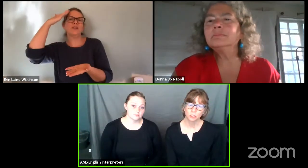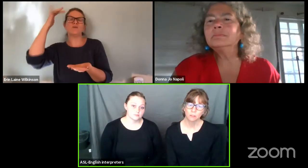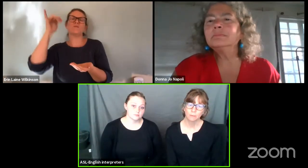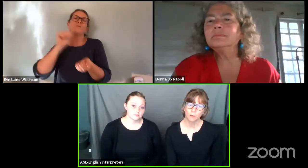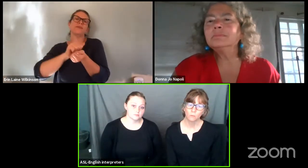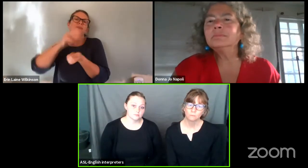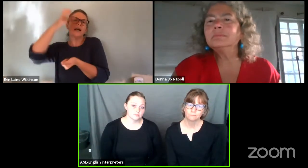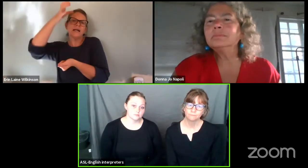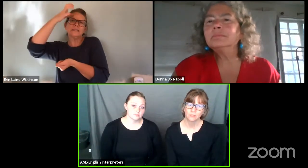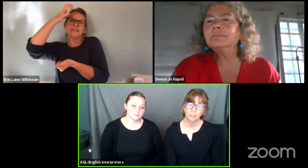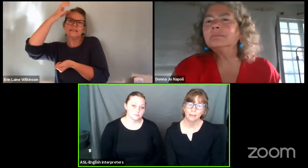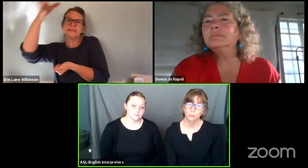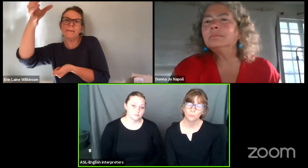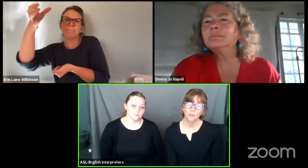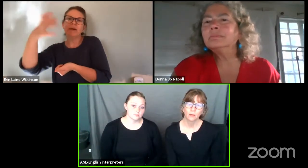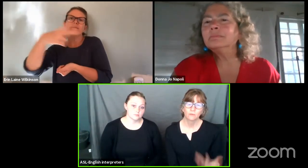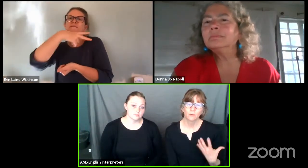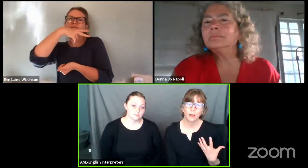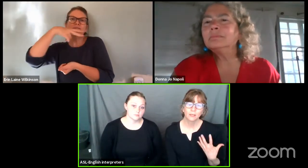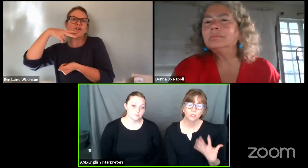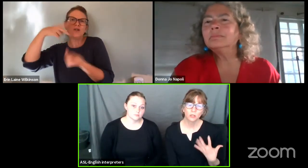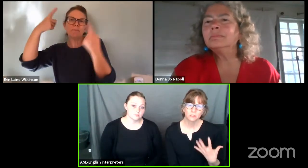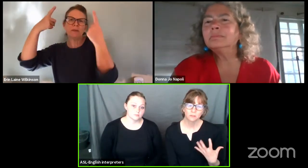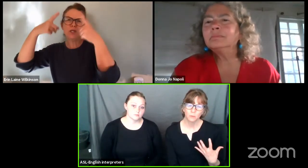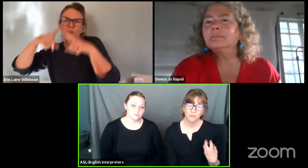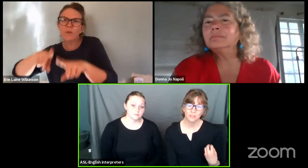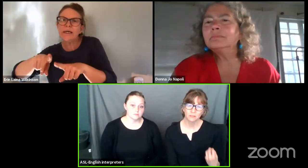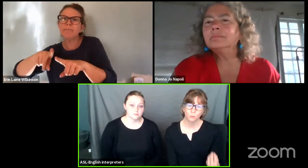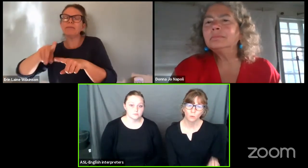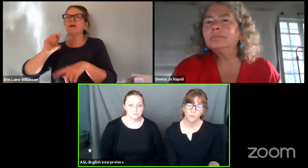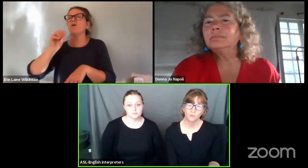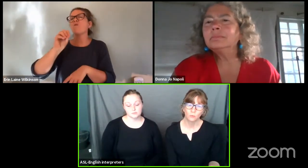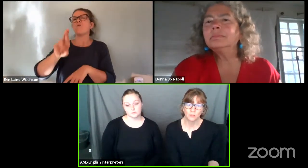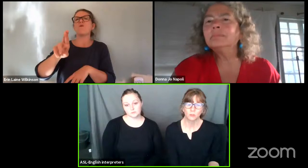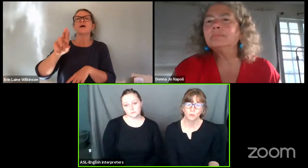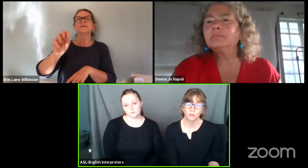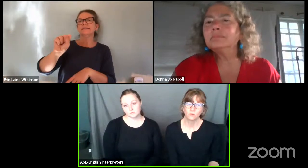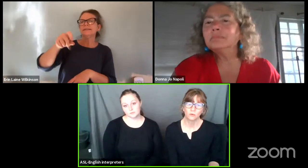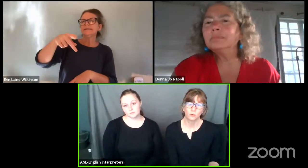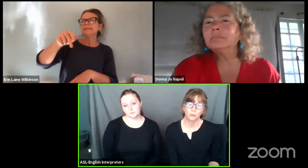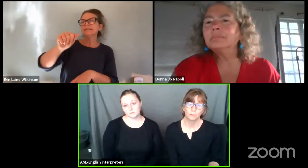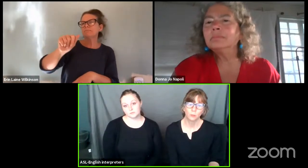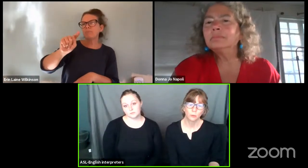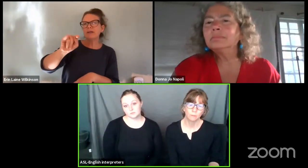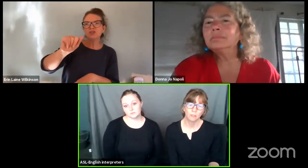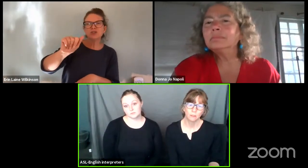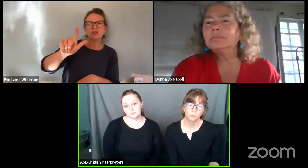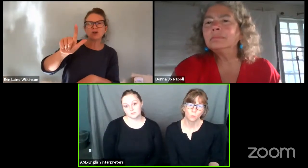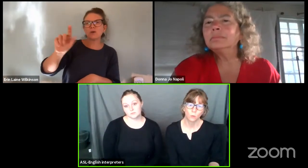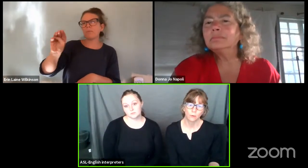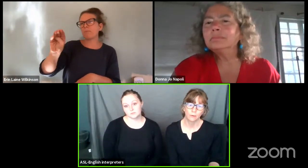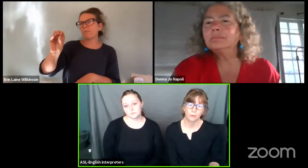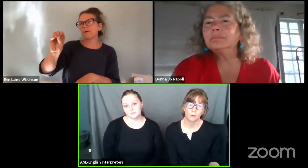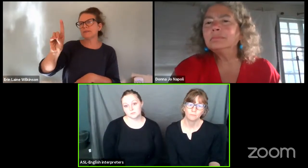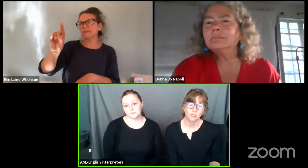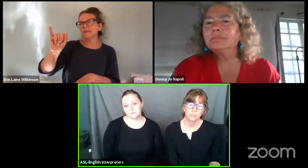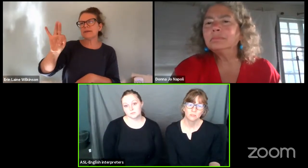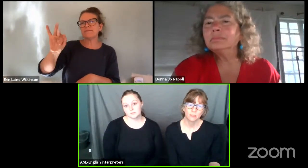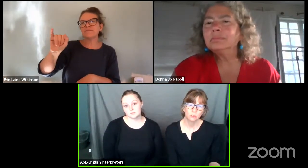a discussion about, I don't know, I could talk to them about things they were familiar with, verb, agreement,